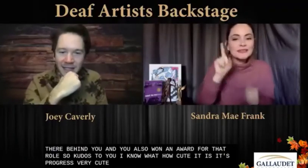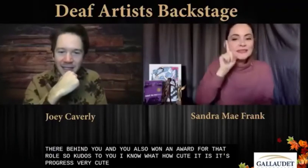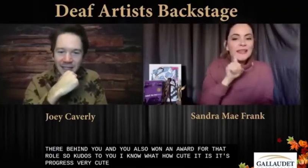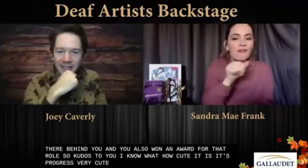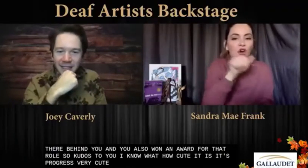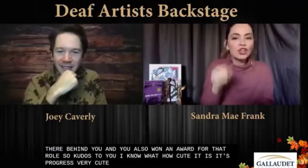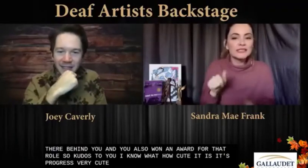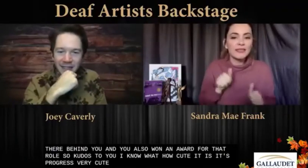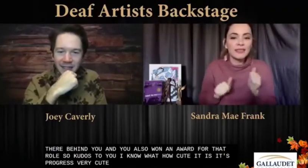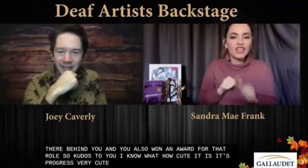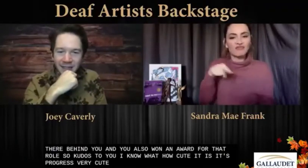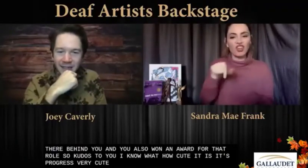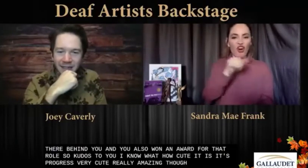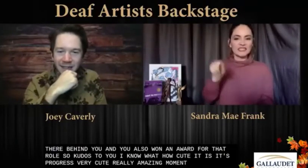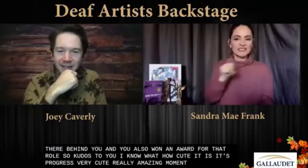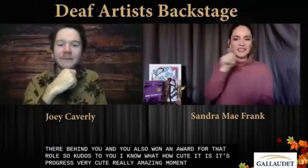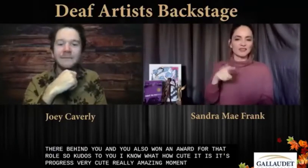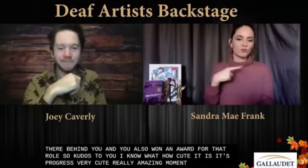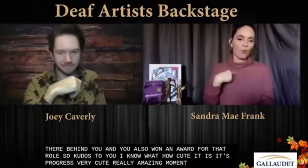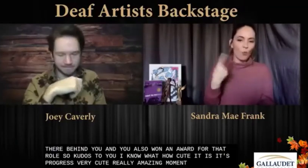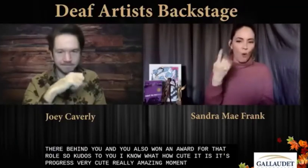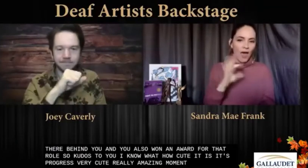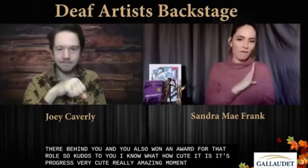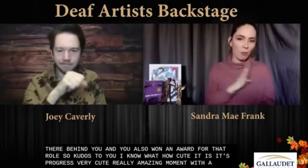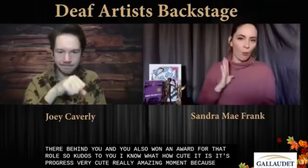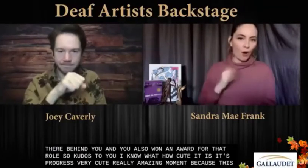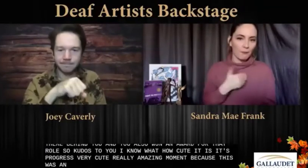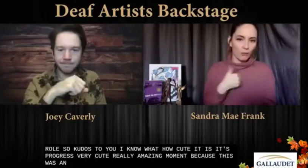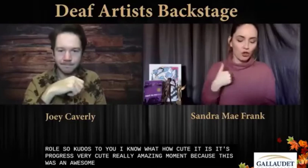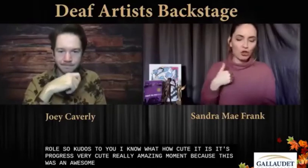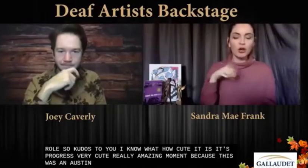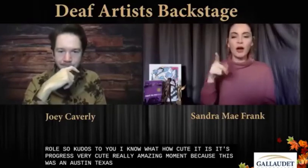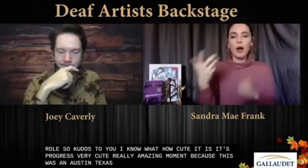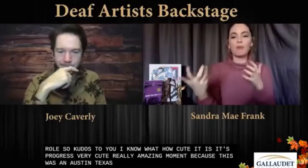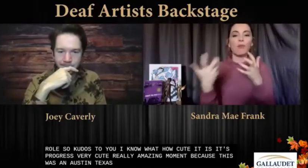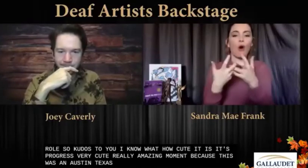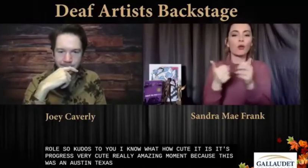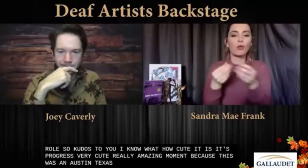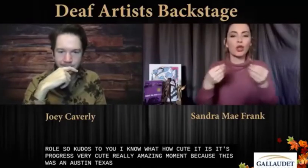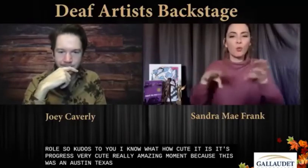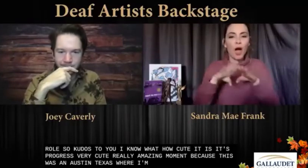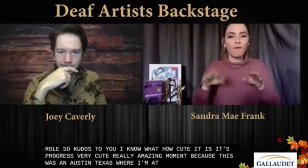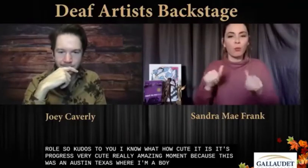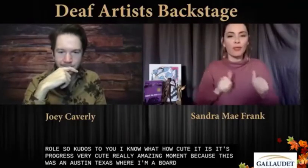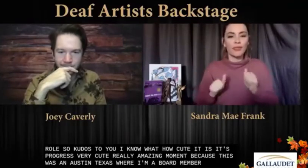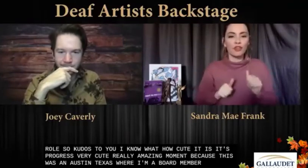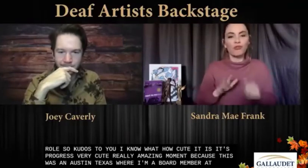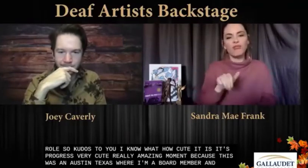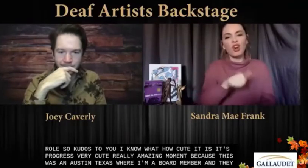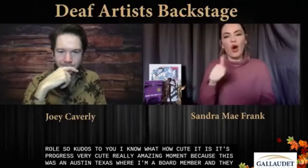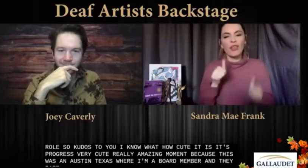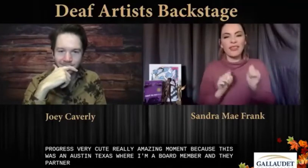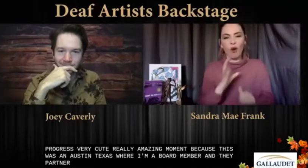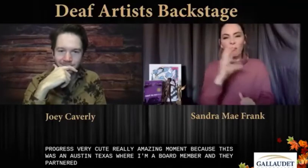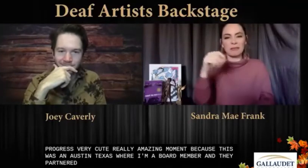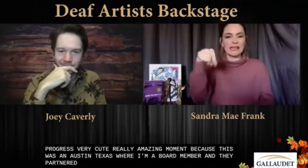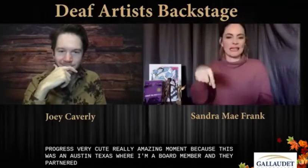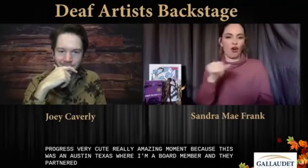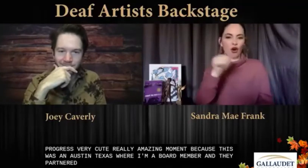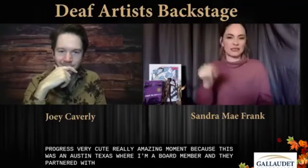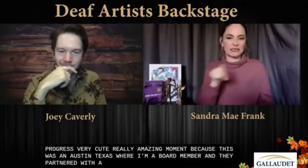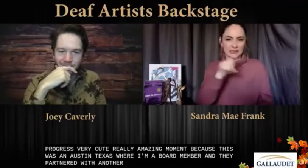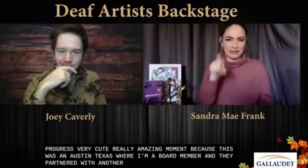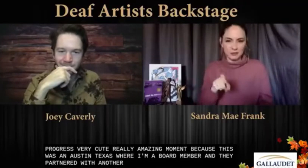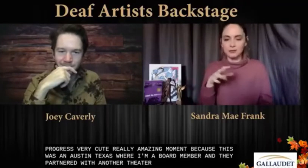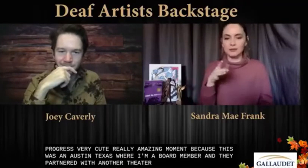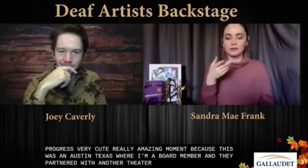it's a really amazing moment because this was in Austin Texas where I'm a board member and they partnered with